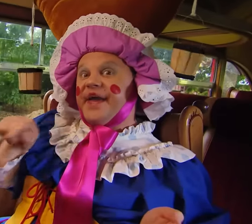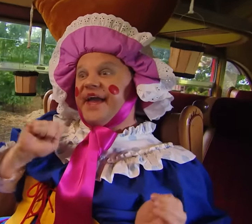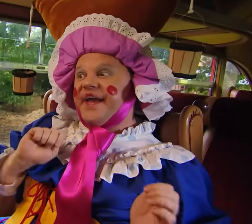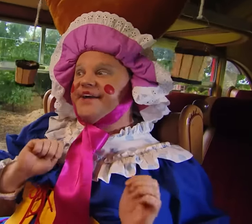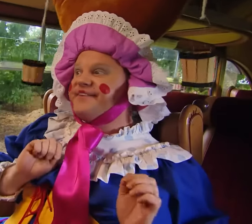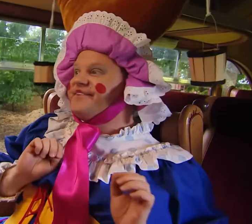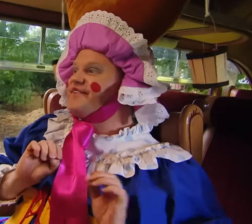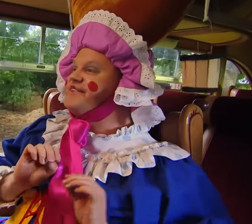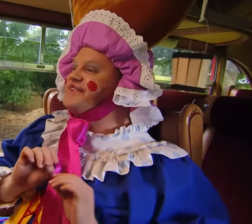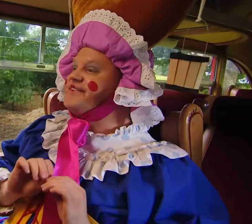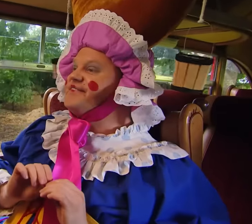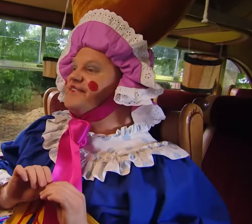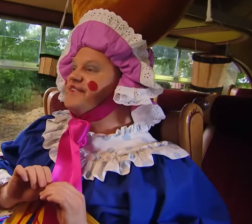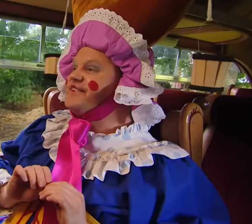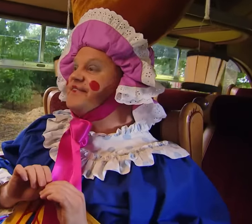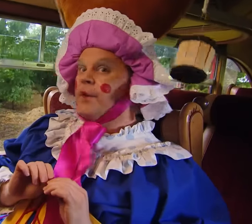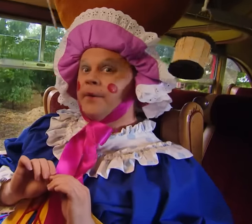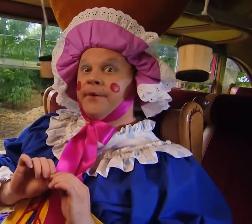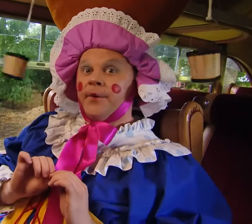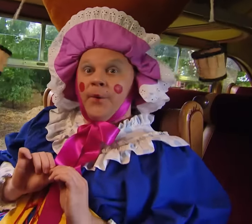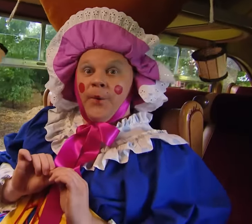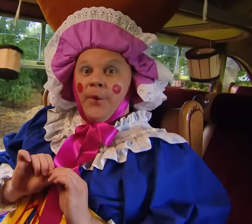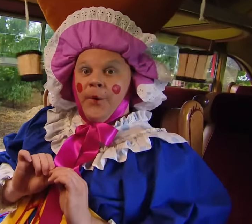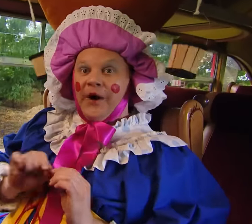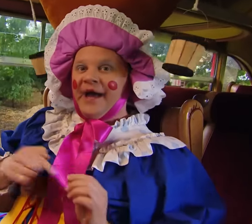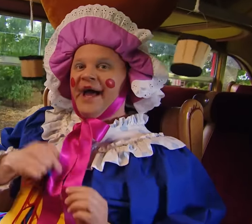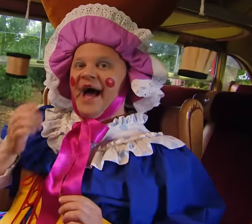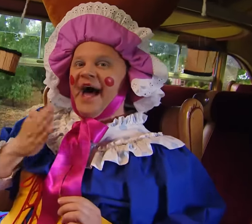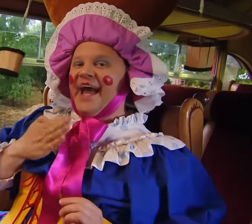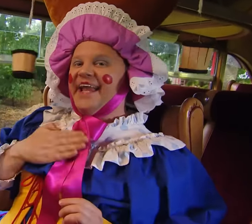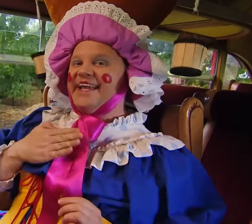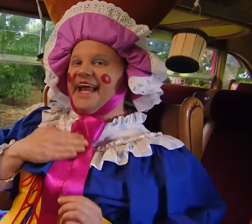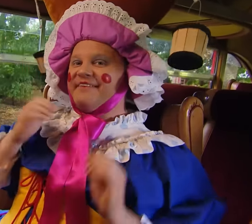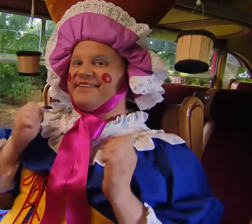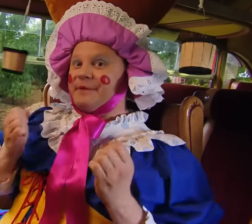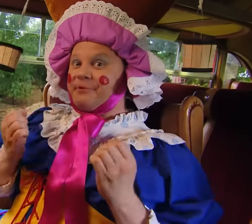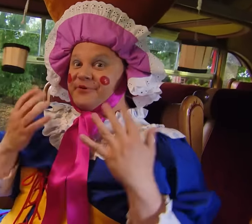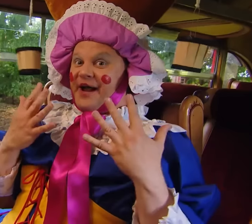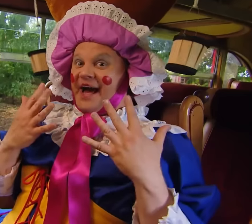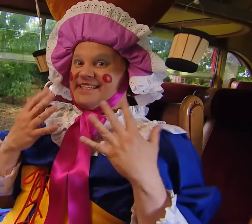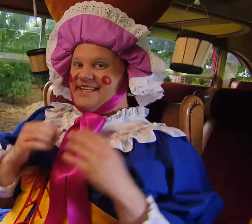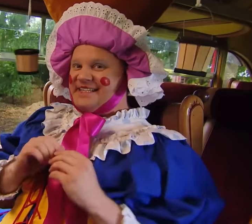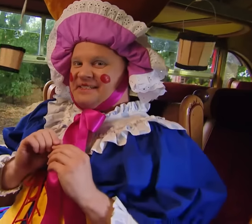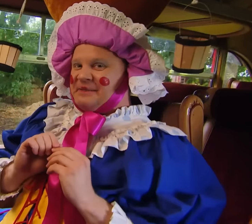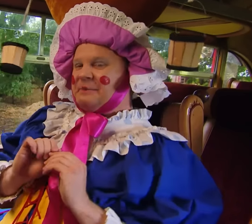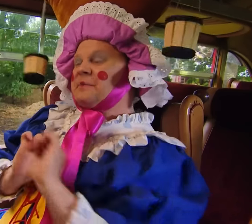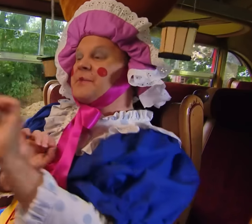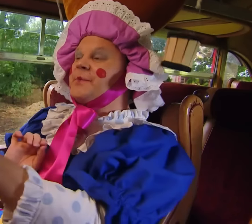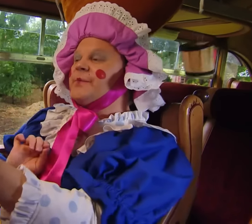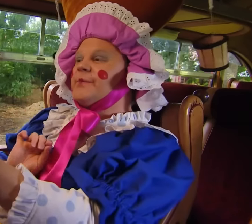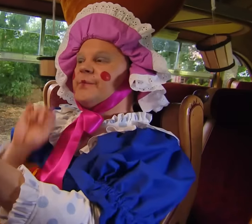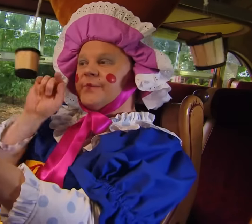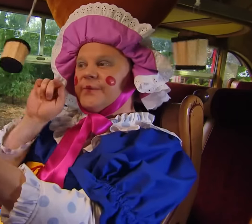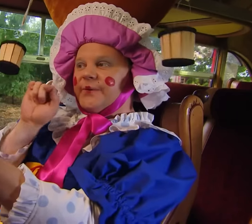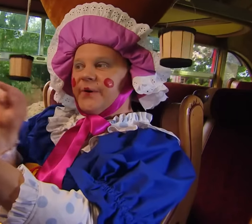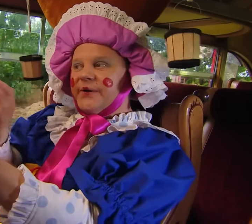going? It's a surprise, Aunt Polly. I love surprises.